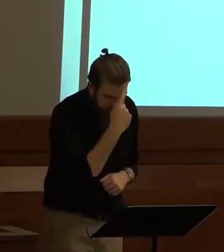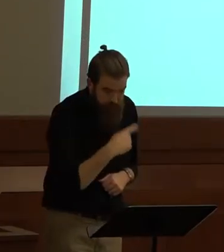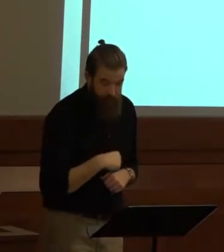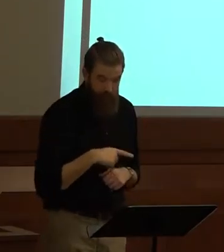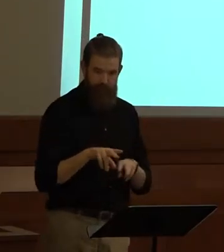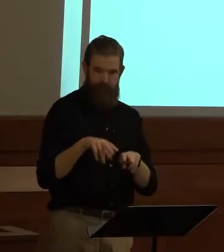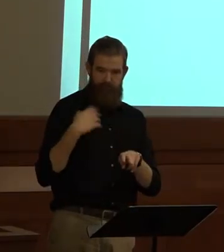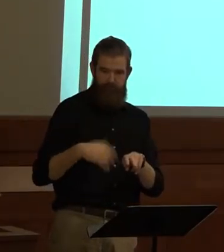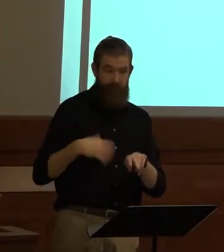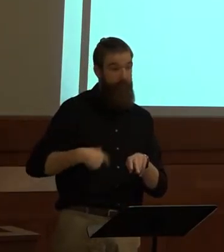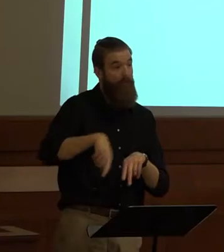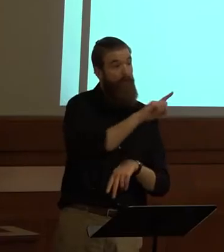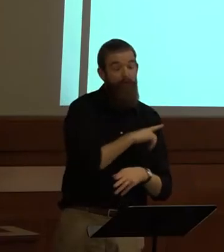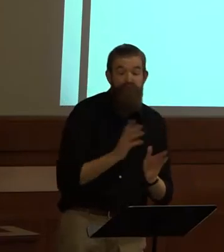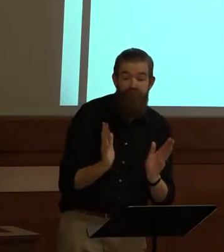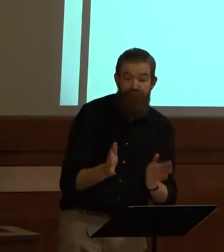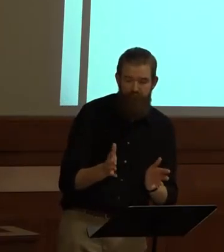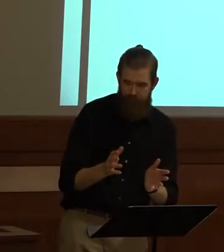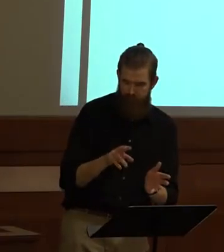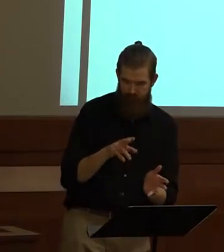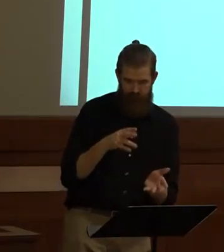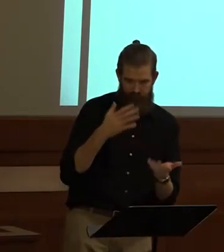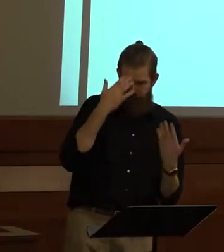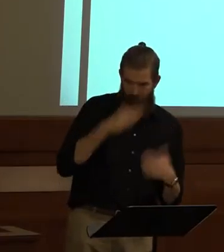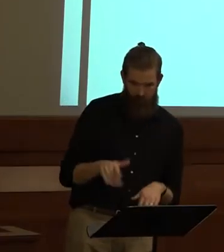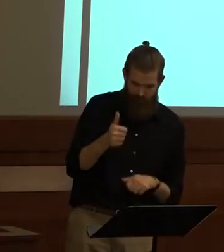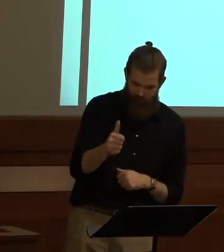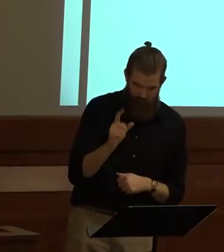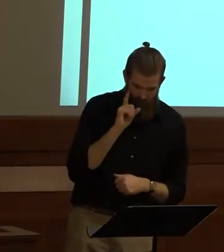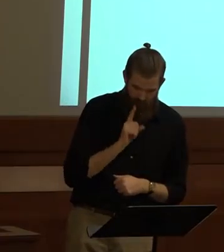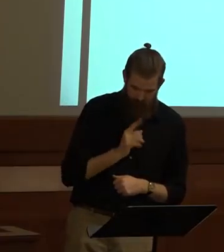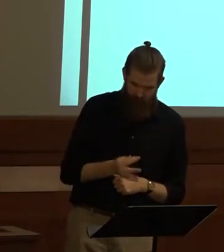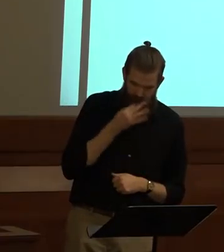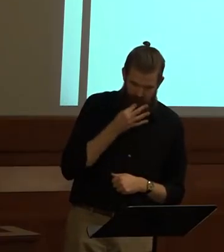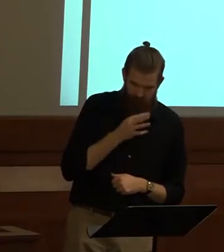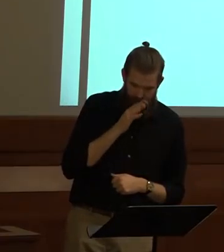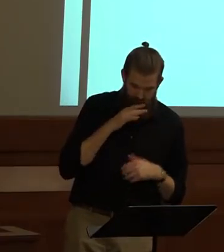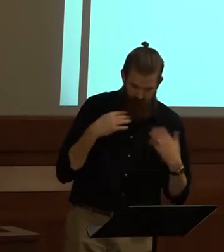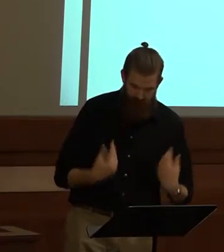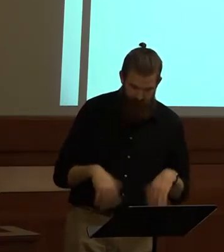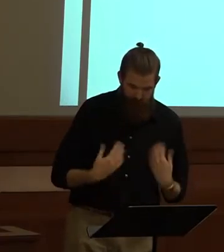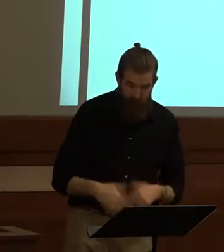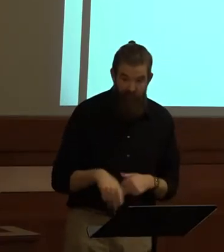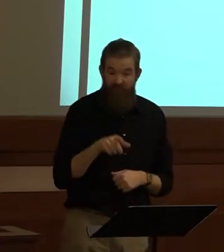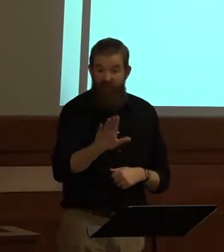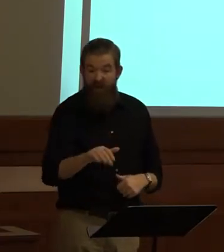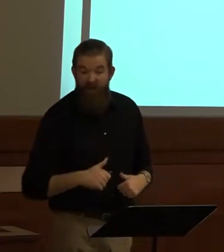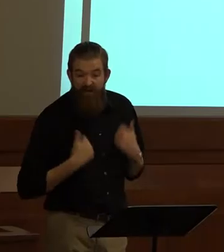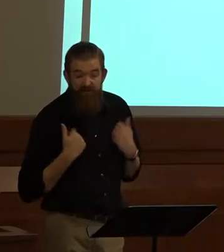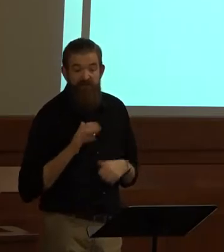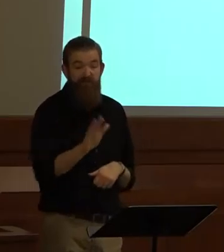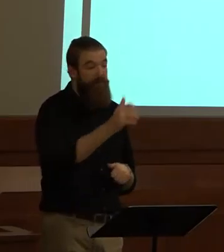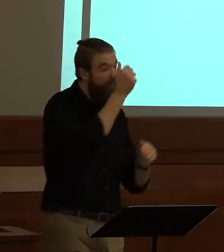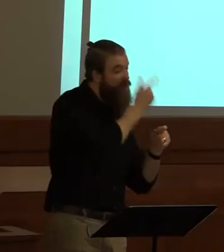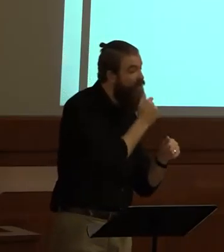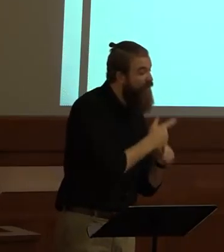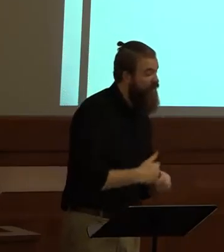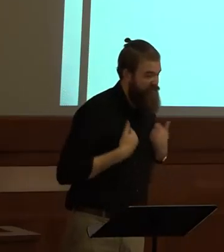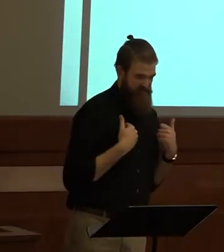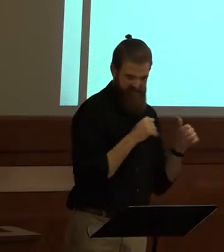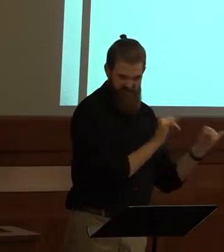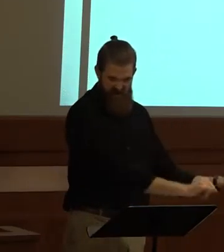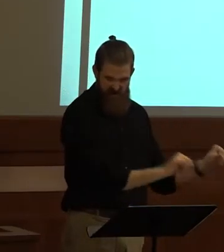earlier. Even this young, Charles knew that he could set a precedent for deaf priestly vocations after